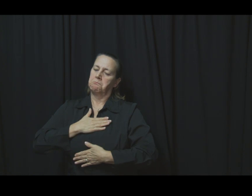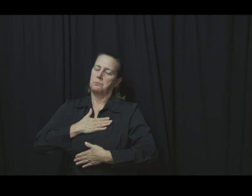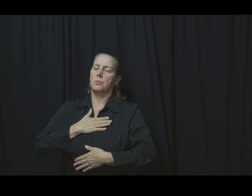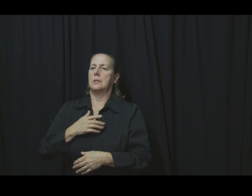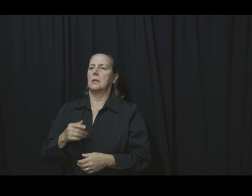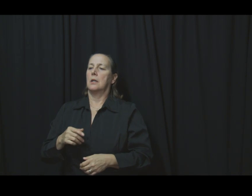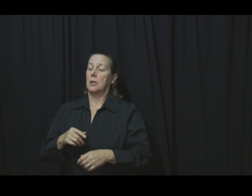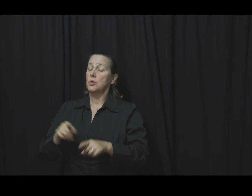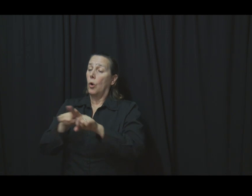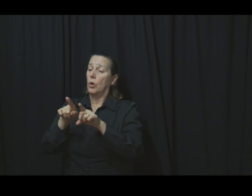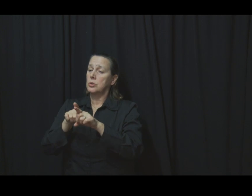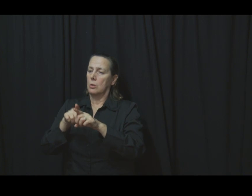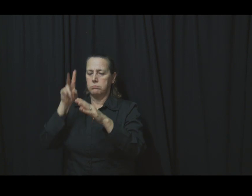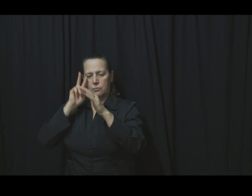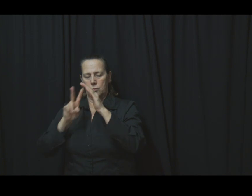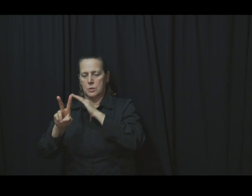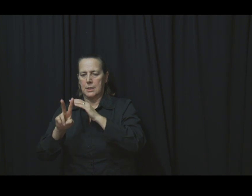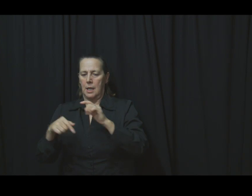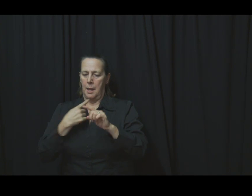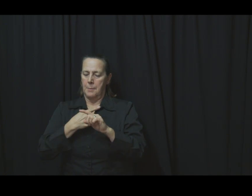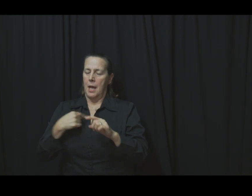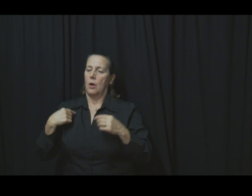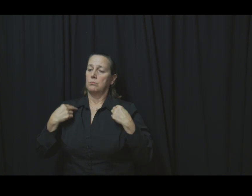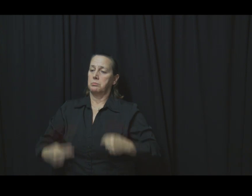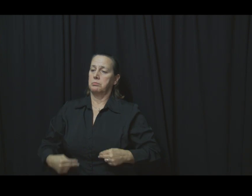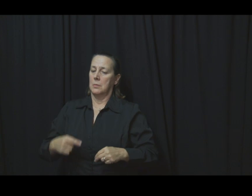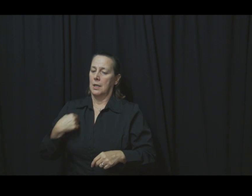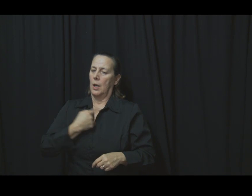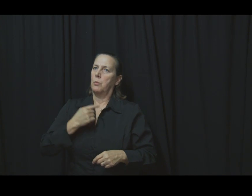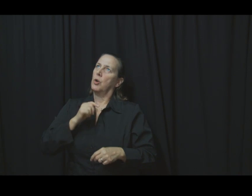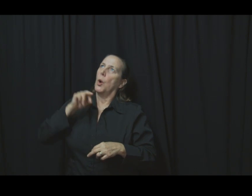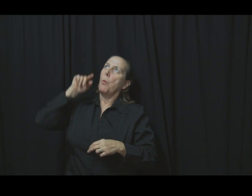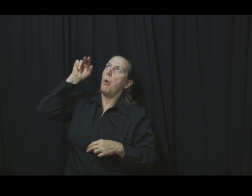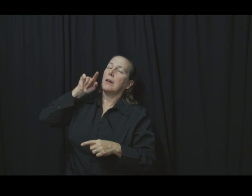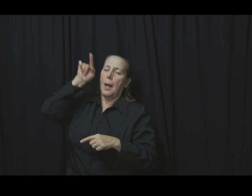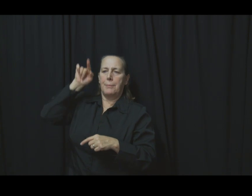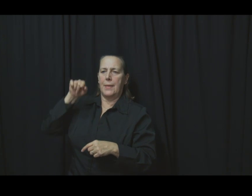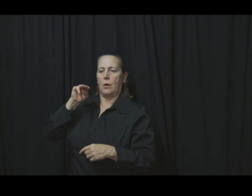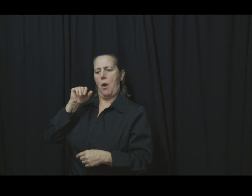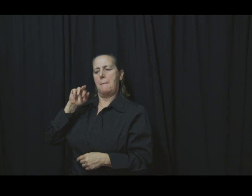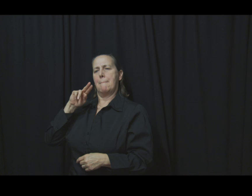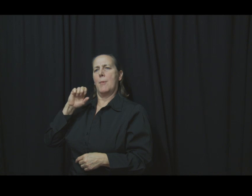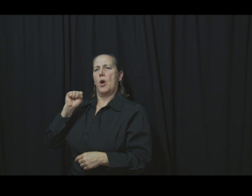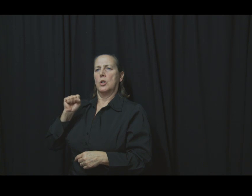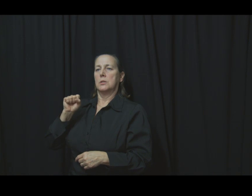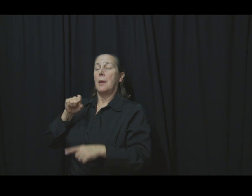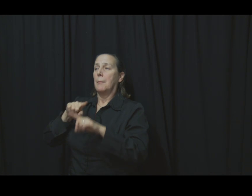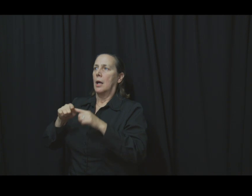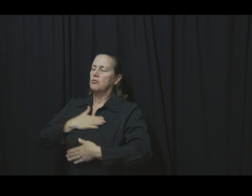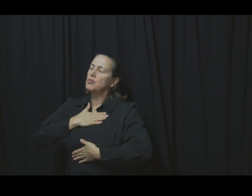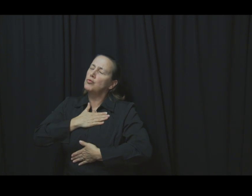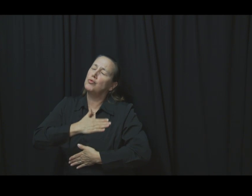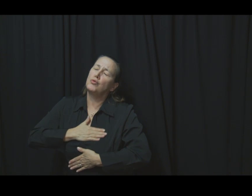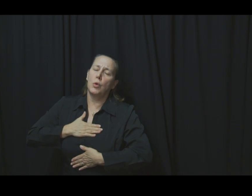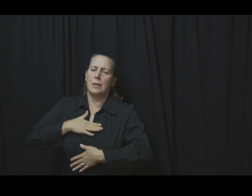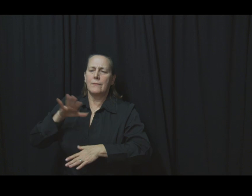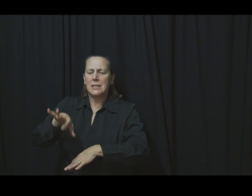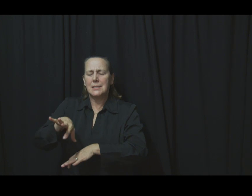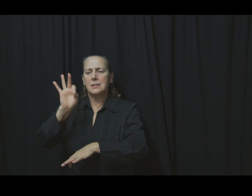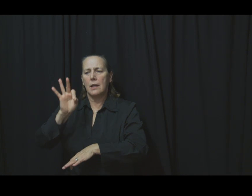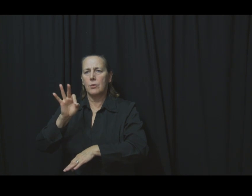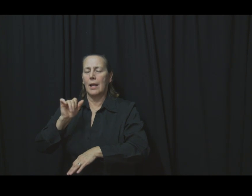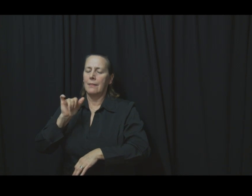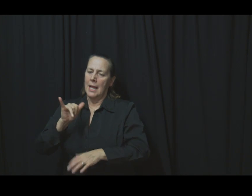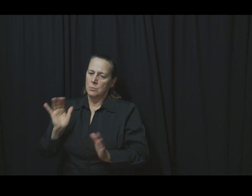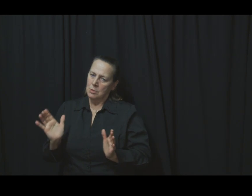about the future of humankind, that we will one day walk on Mars. But the joy of discovery, that's what drives us. The